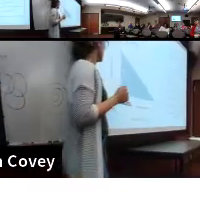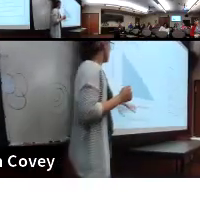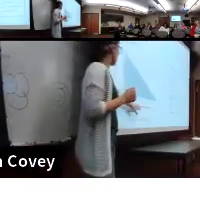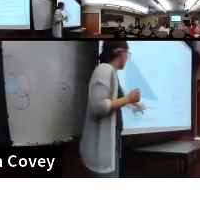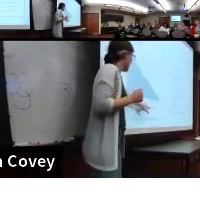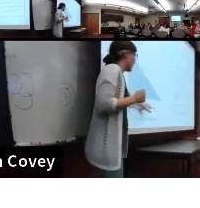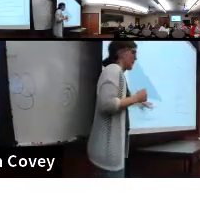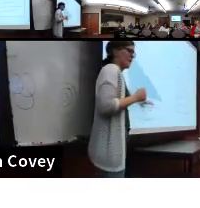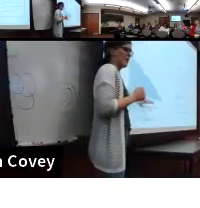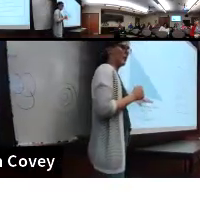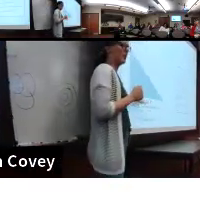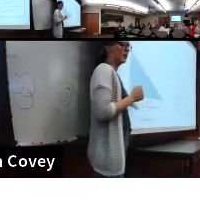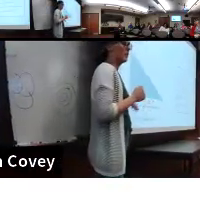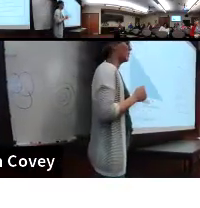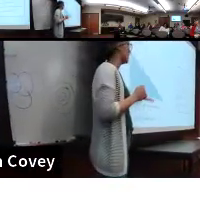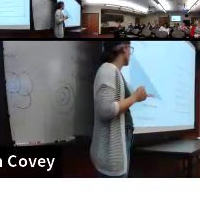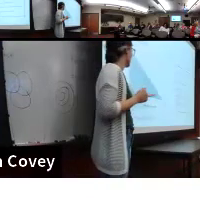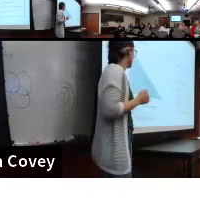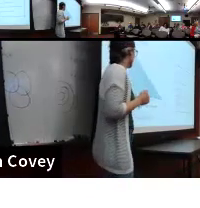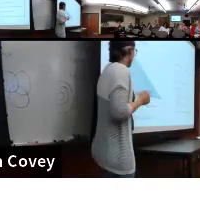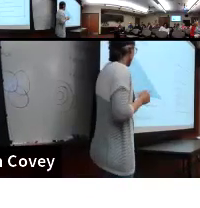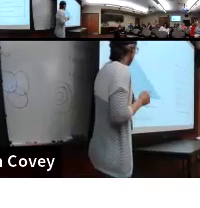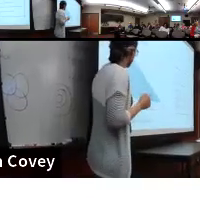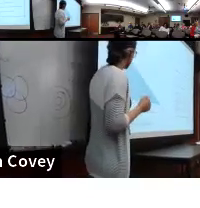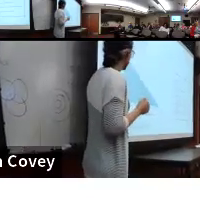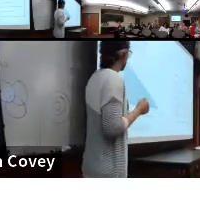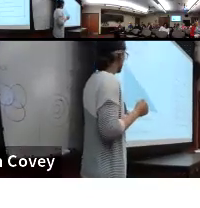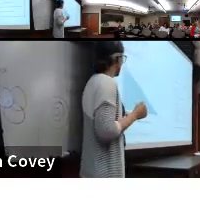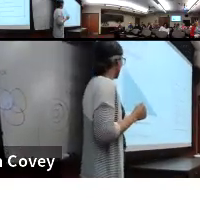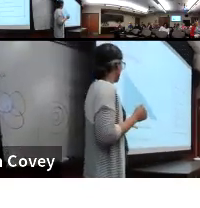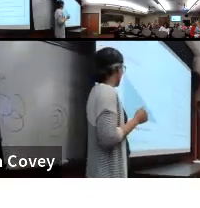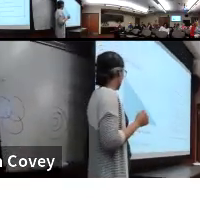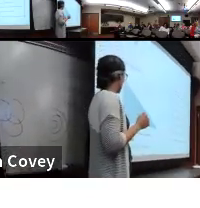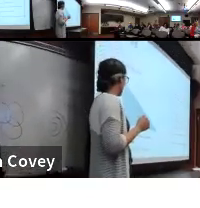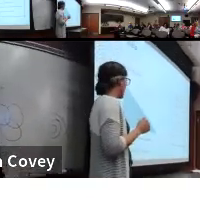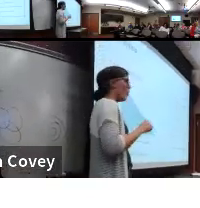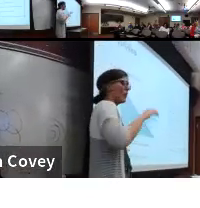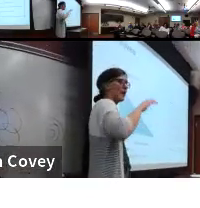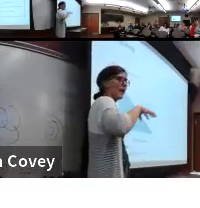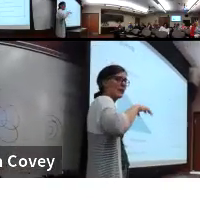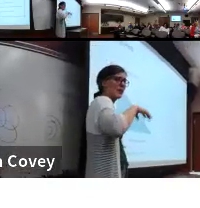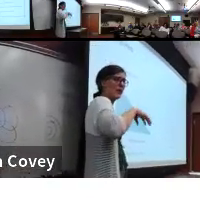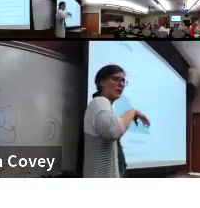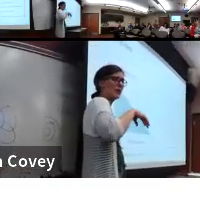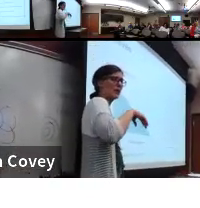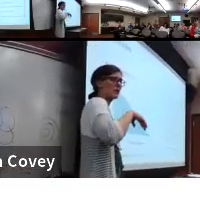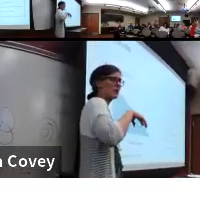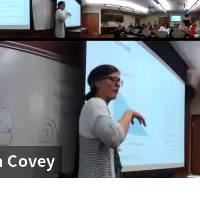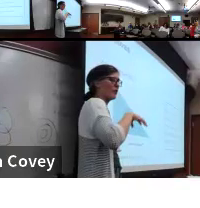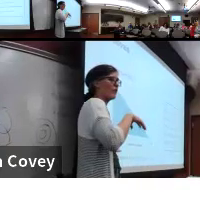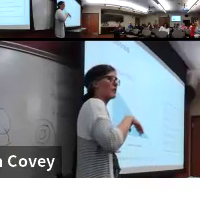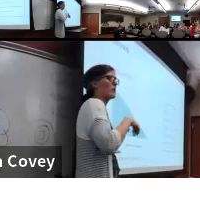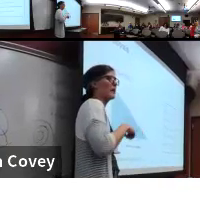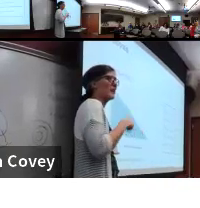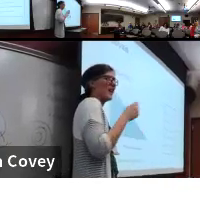which referent accessibility is shown here on the x-axis. So the lower the accessibility is